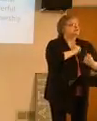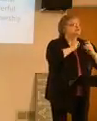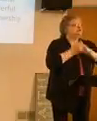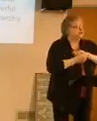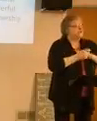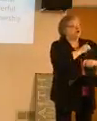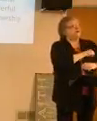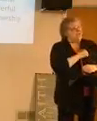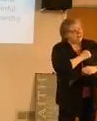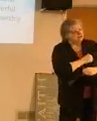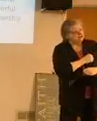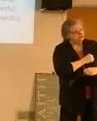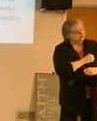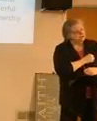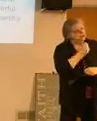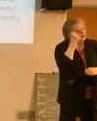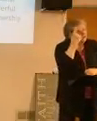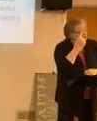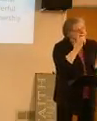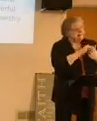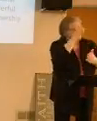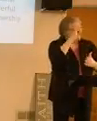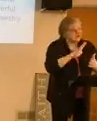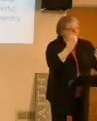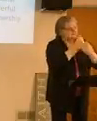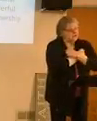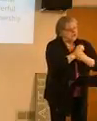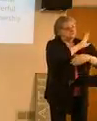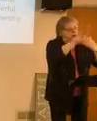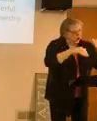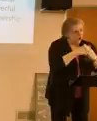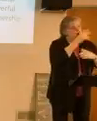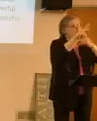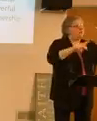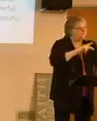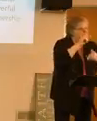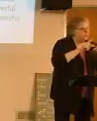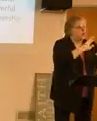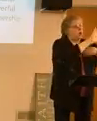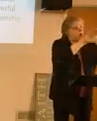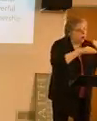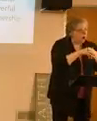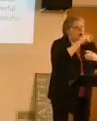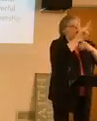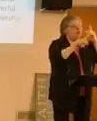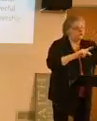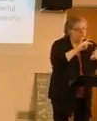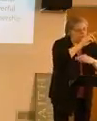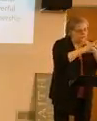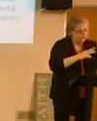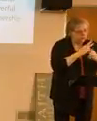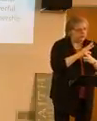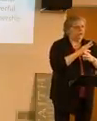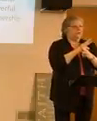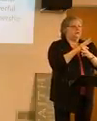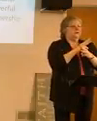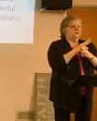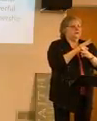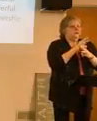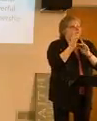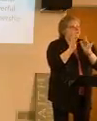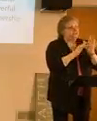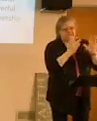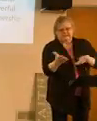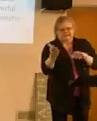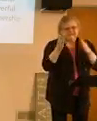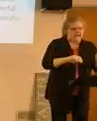our attitude, to realize that God loves all people, the whole world, and that Jesus died for